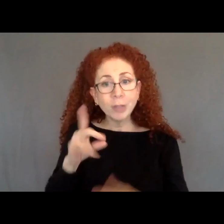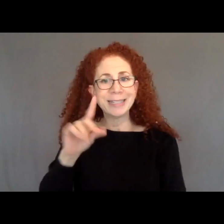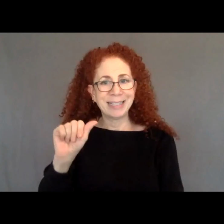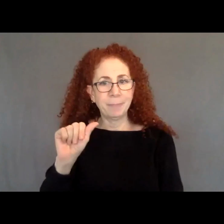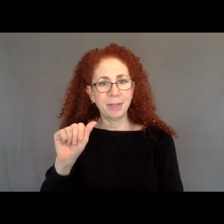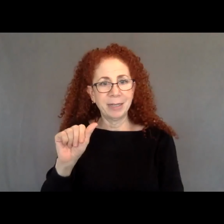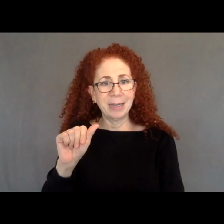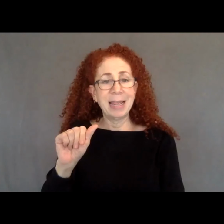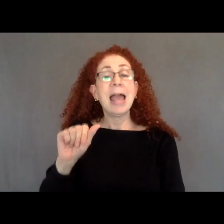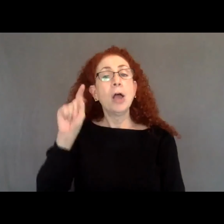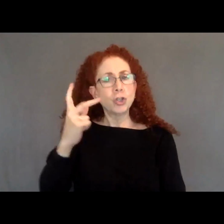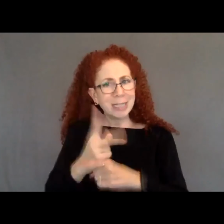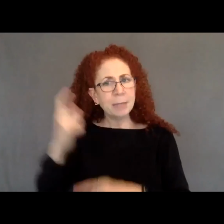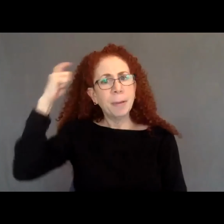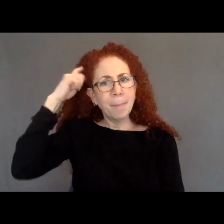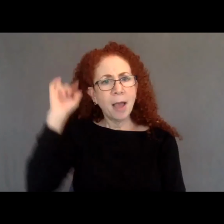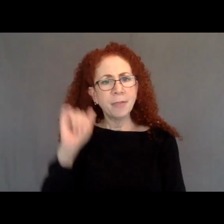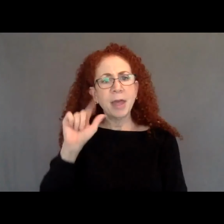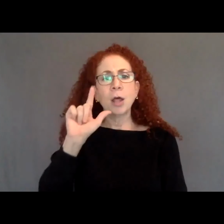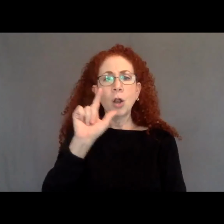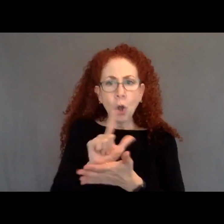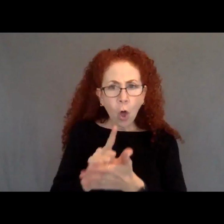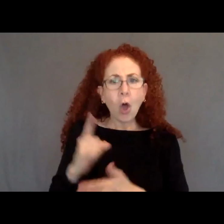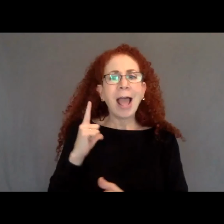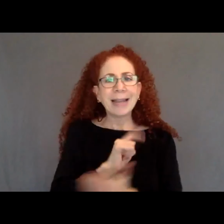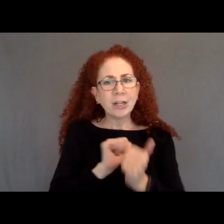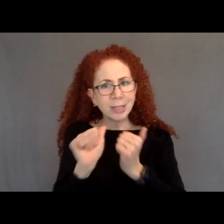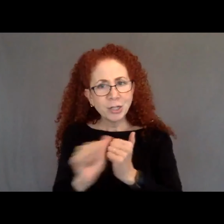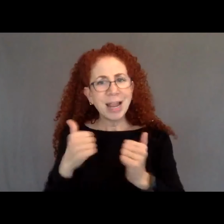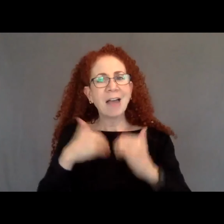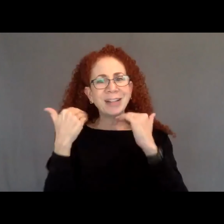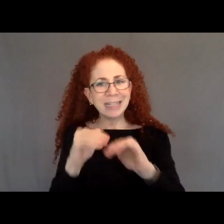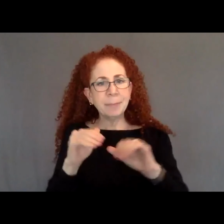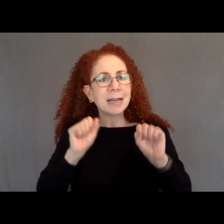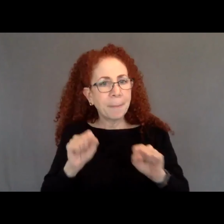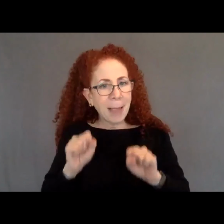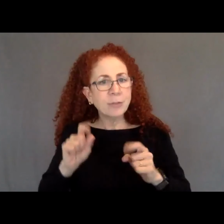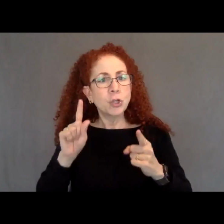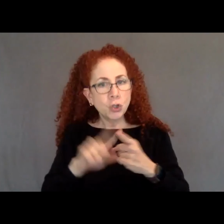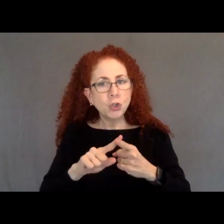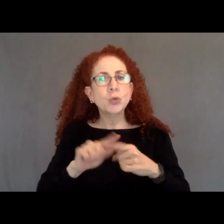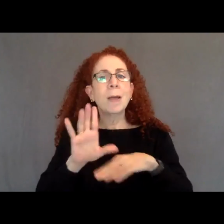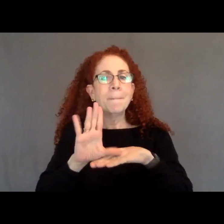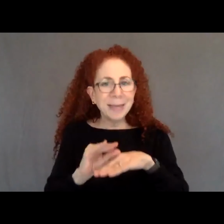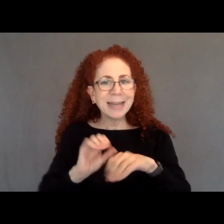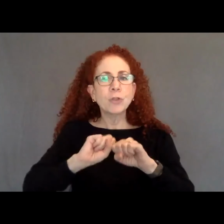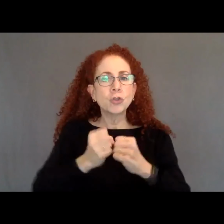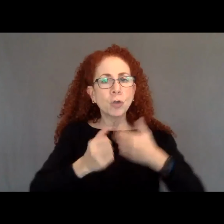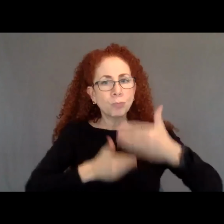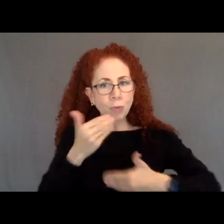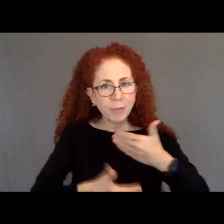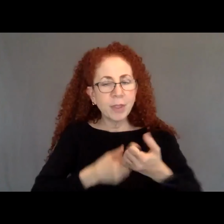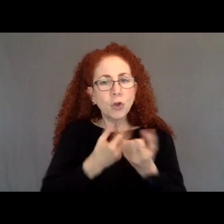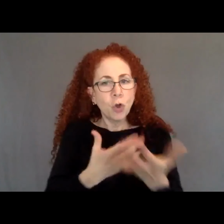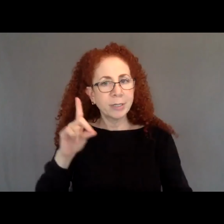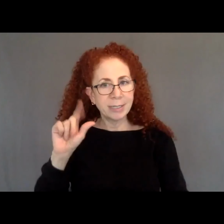and that we should keep in mind that law and legislation have a limited capacity to mitigate the social processes that produce